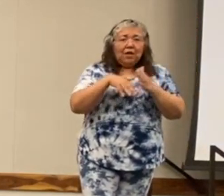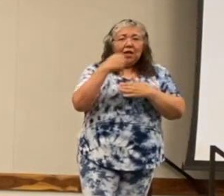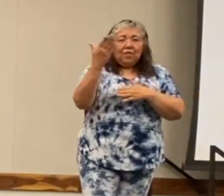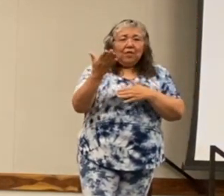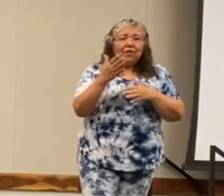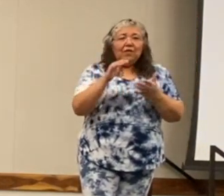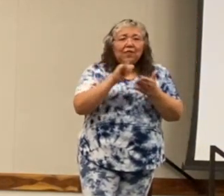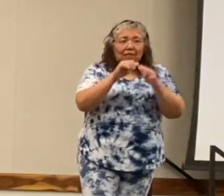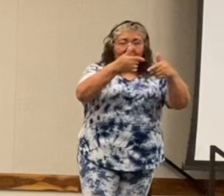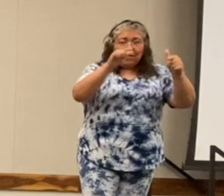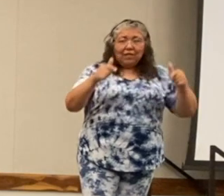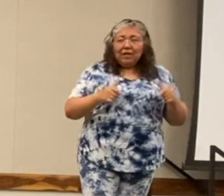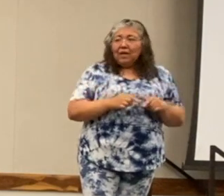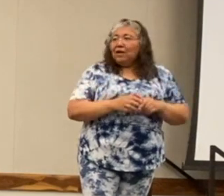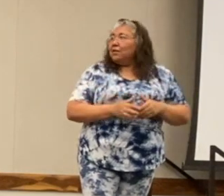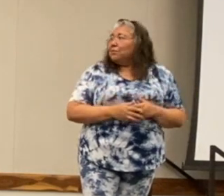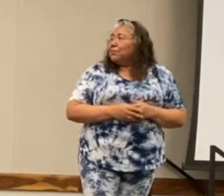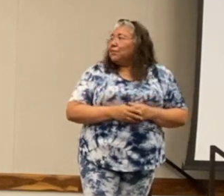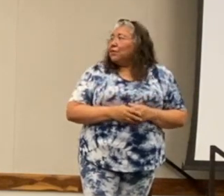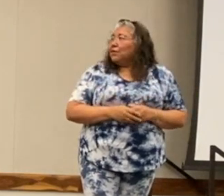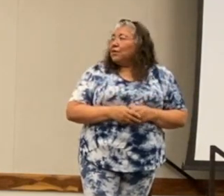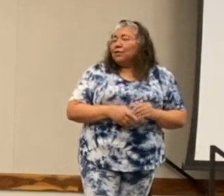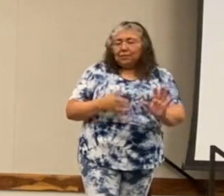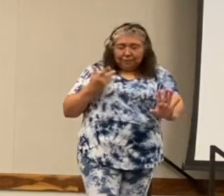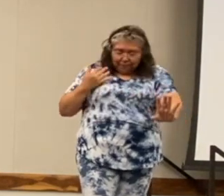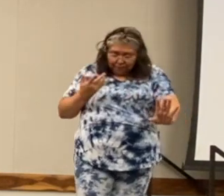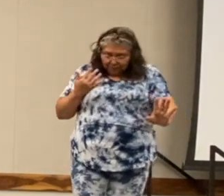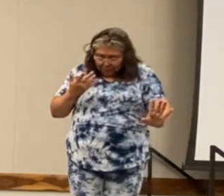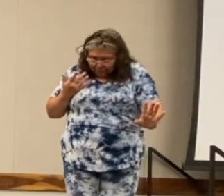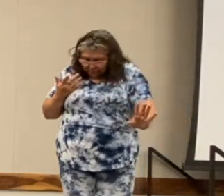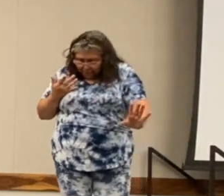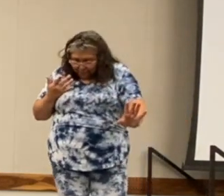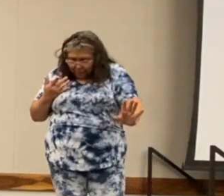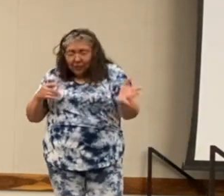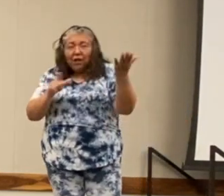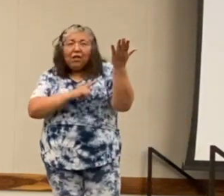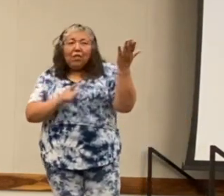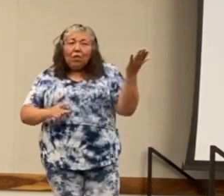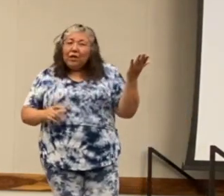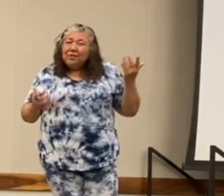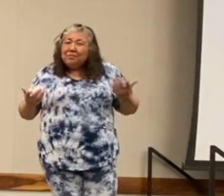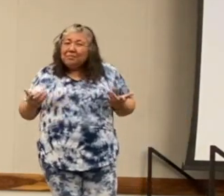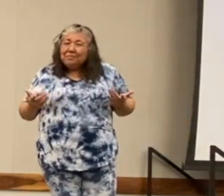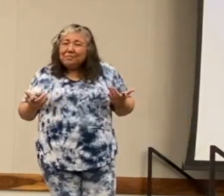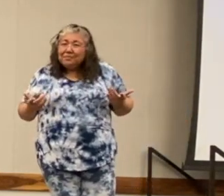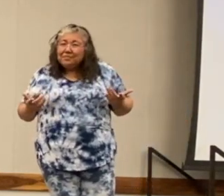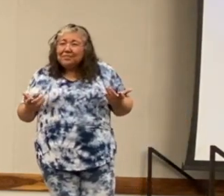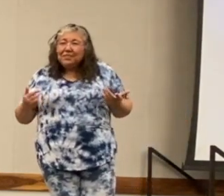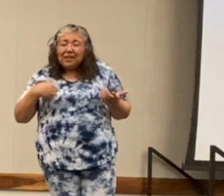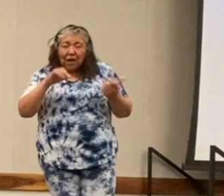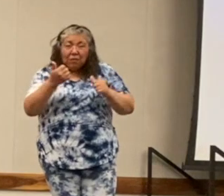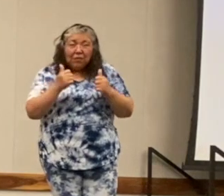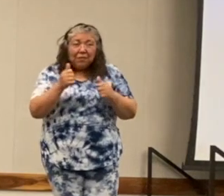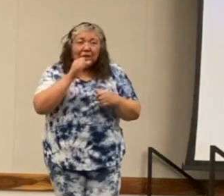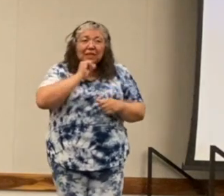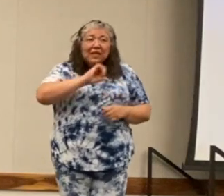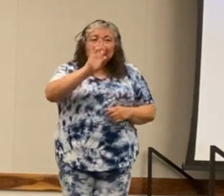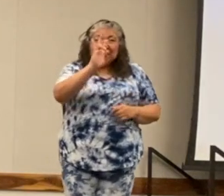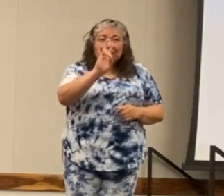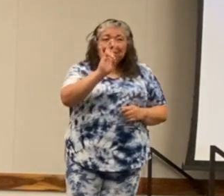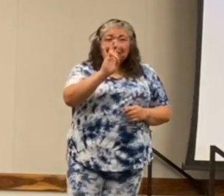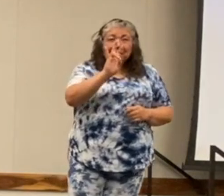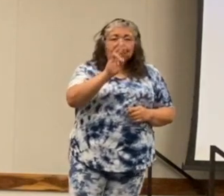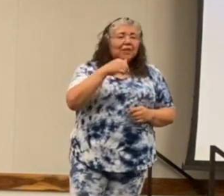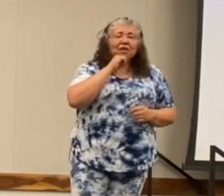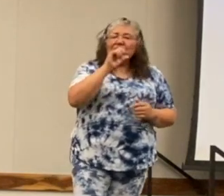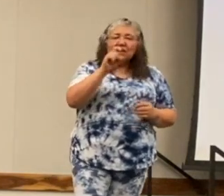lake. I said, wait a minute. Lord, I was baptized at the age of 7.